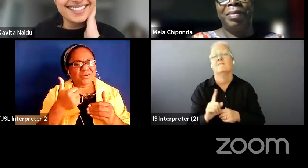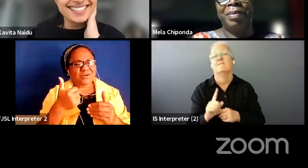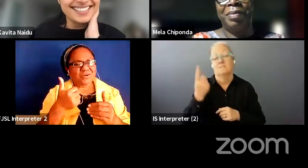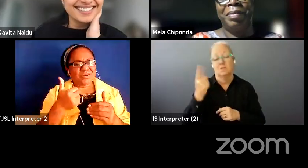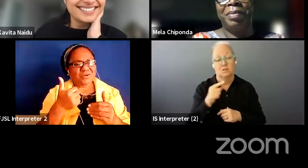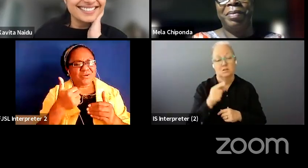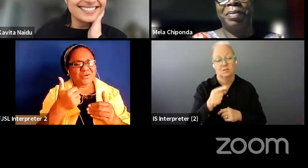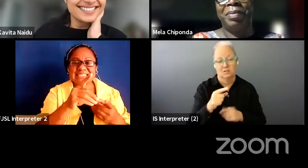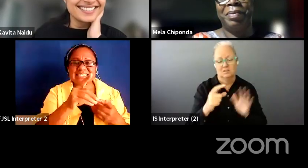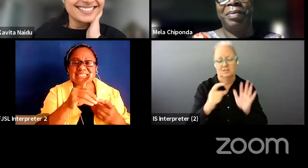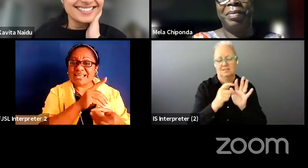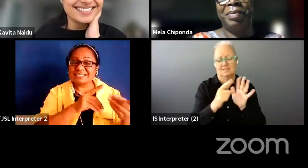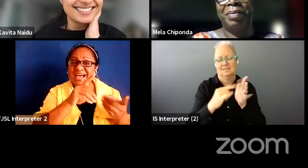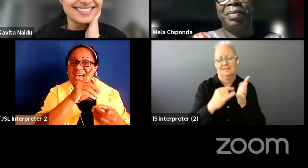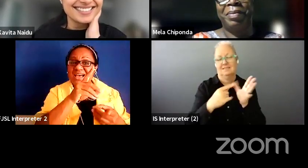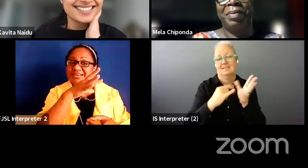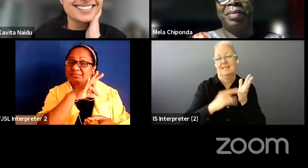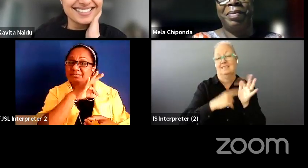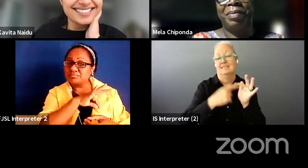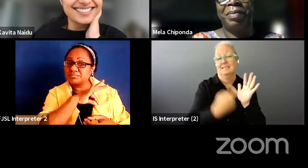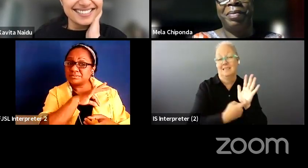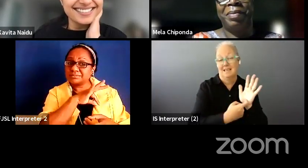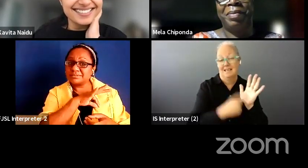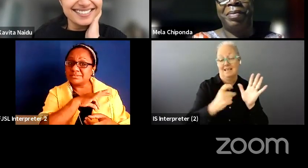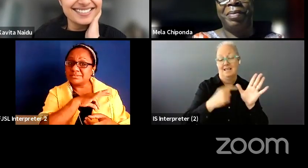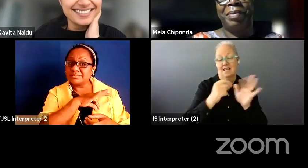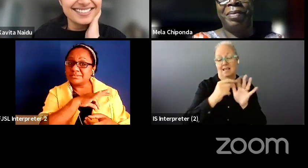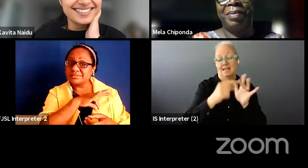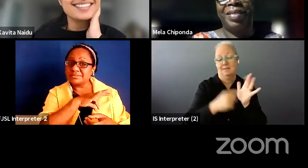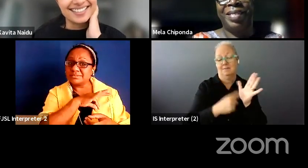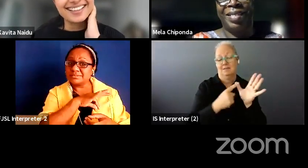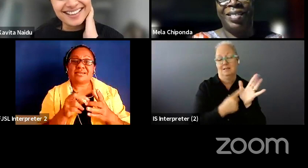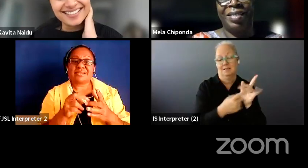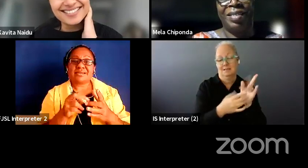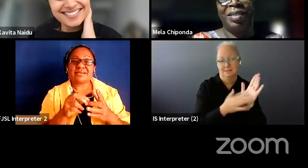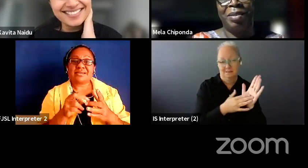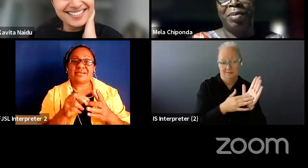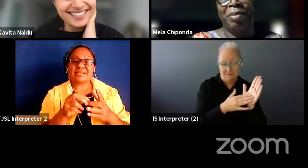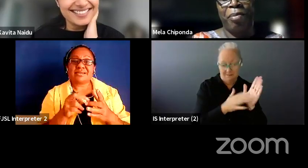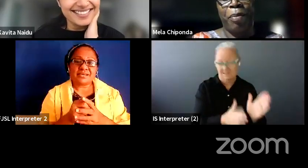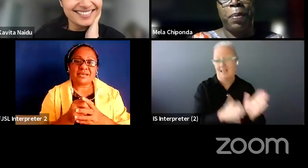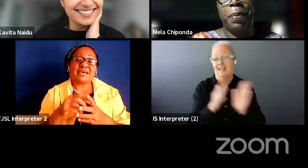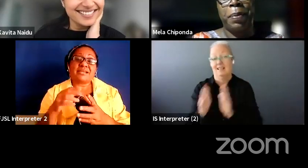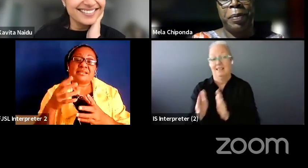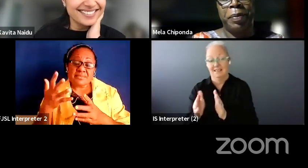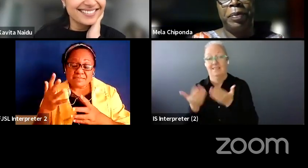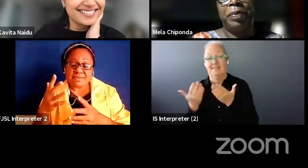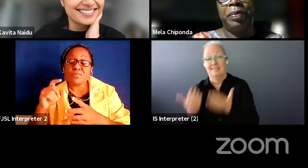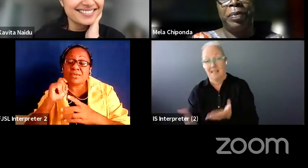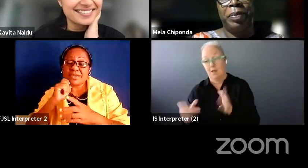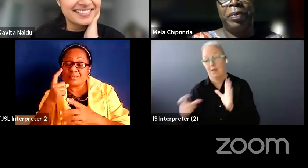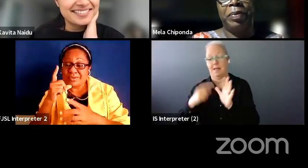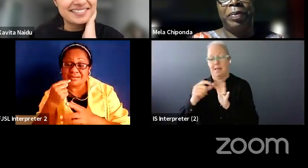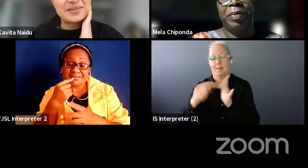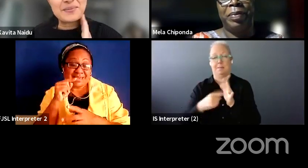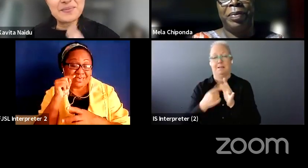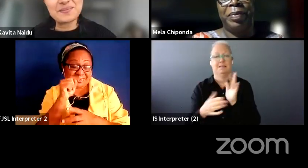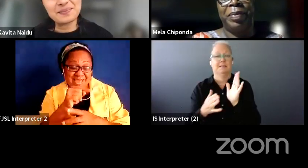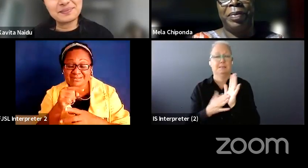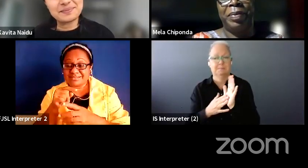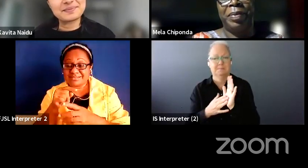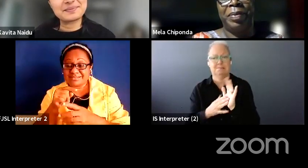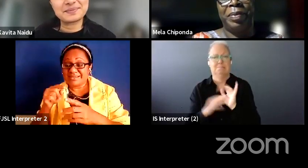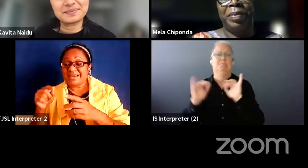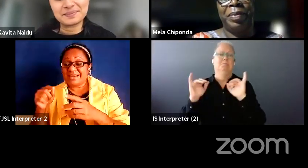then maybe we are ending with capitalism as a disaster in itself. So I think, Mela, first you, and